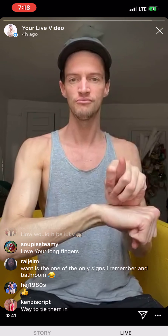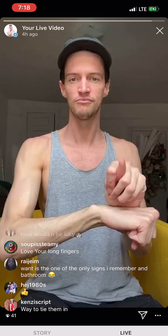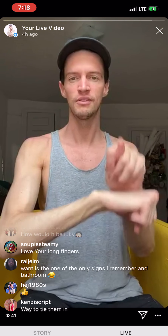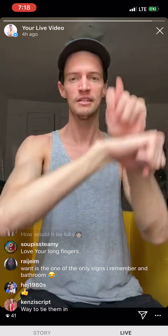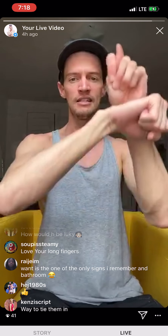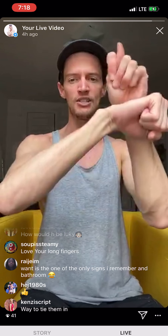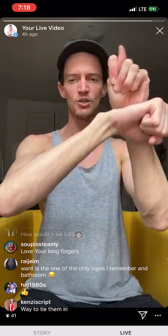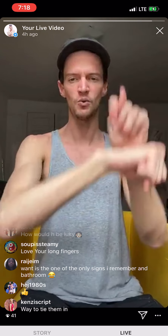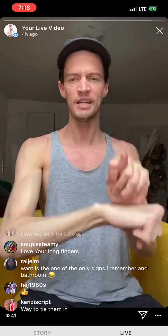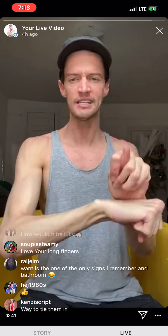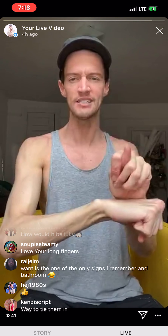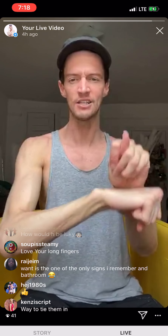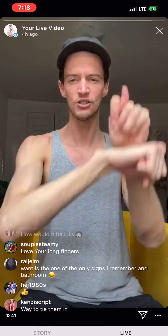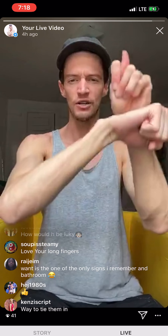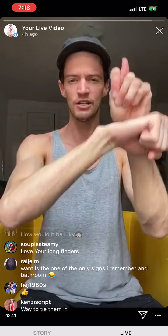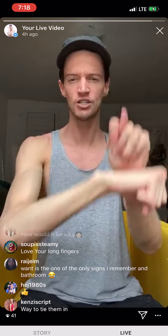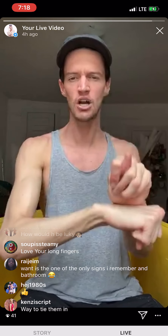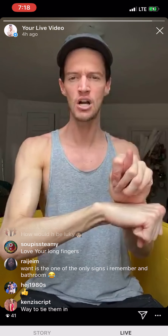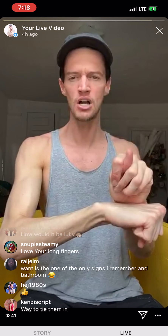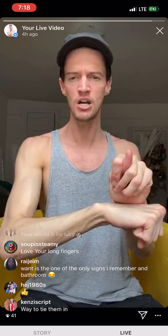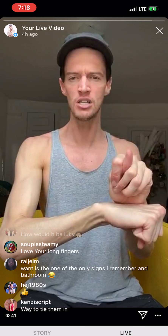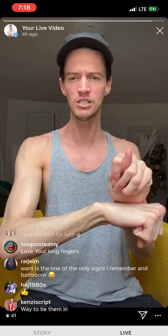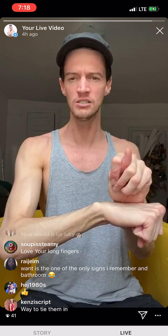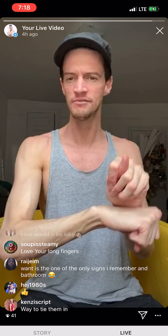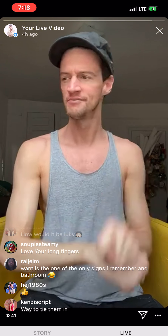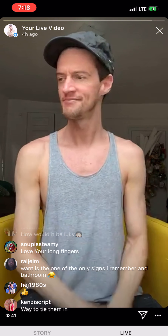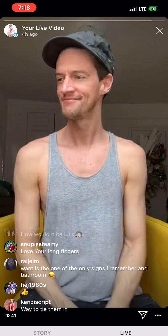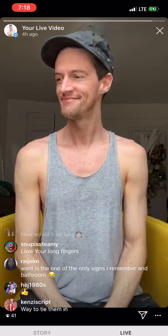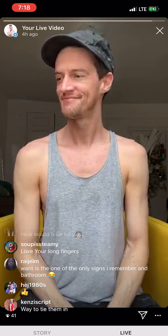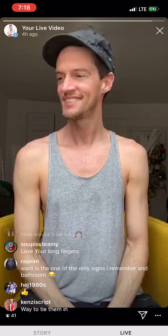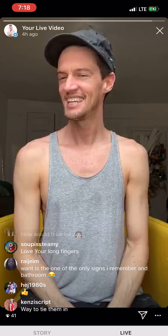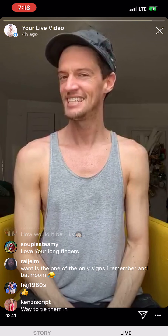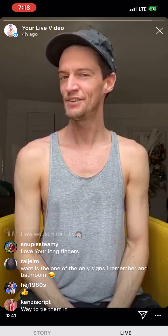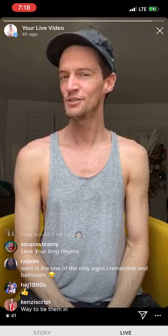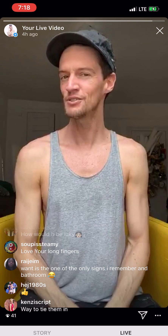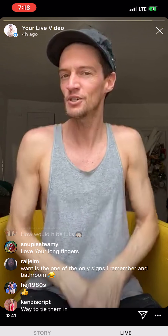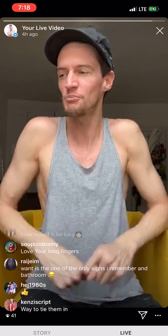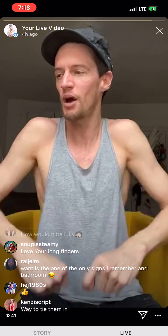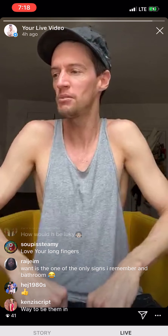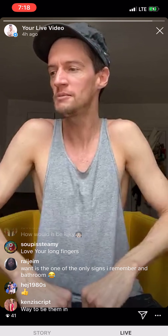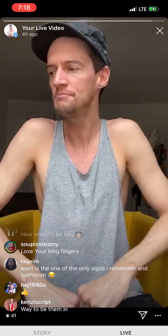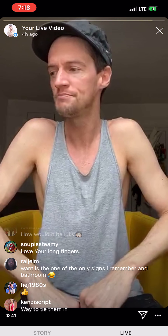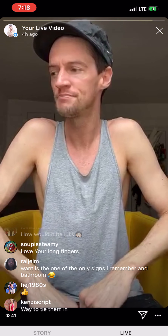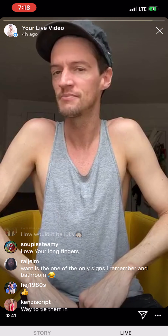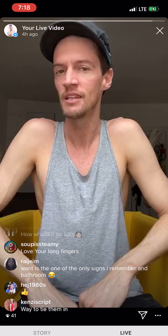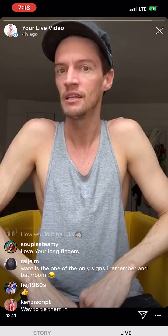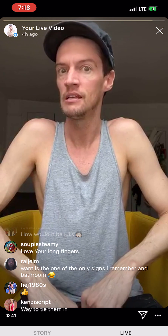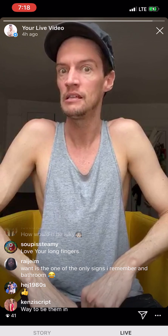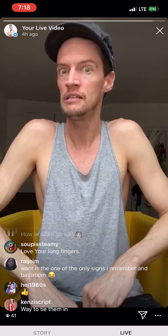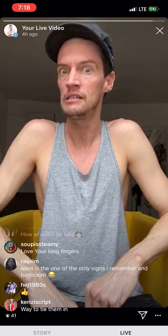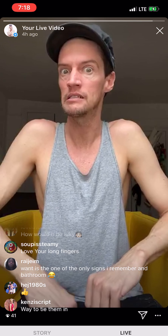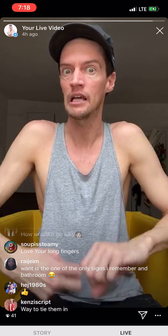It's the way it is. Tradition. Fun. Difficult or problem? He is a